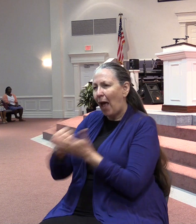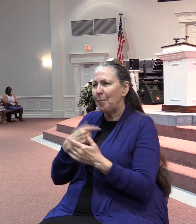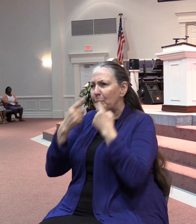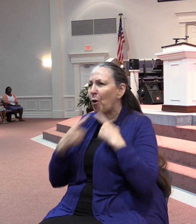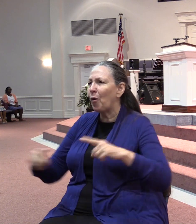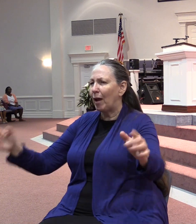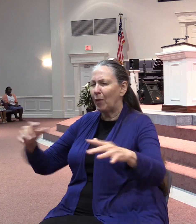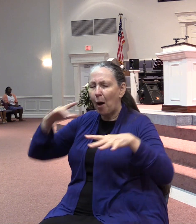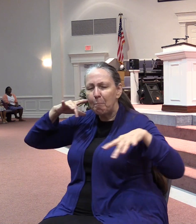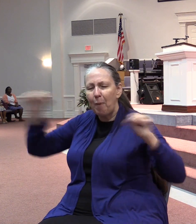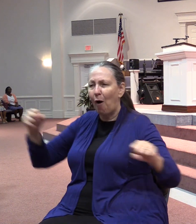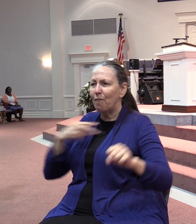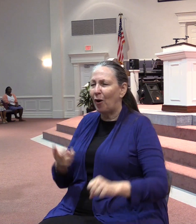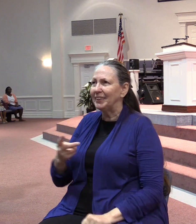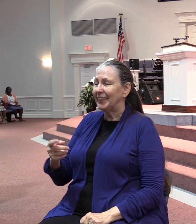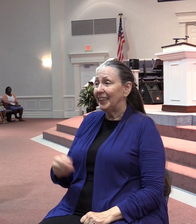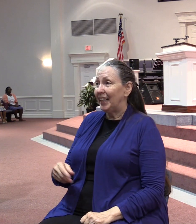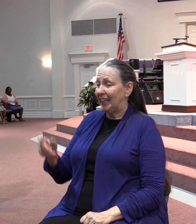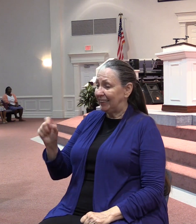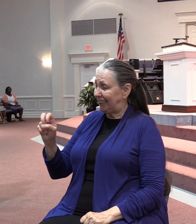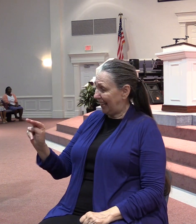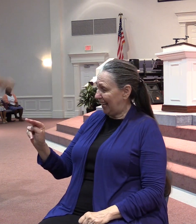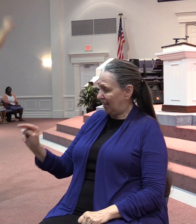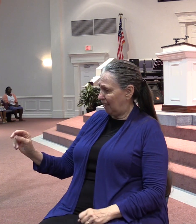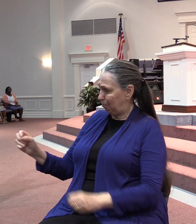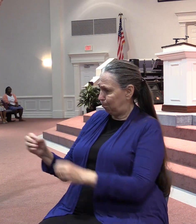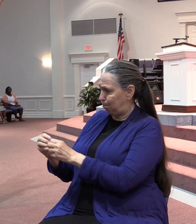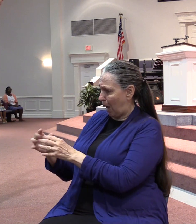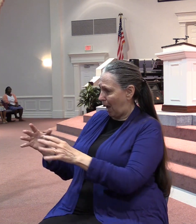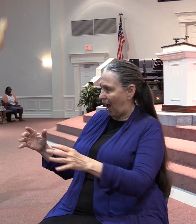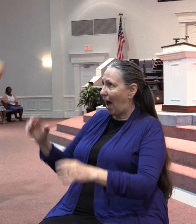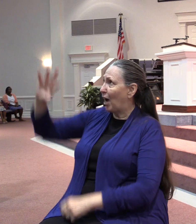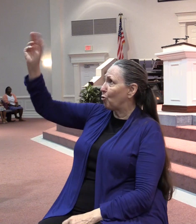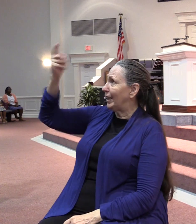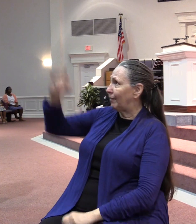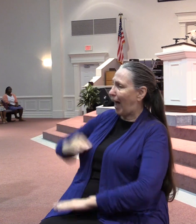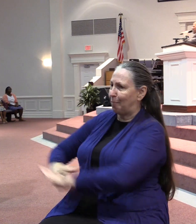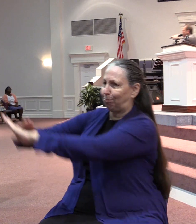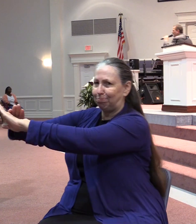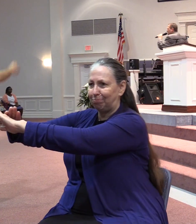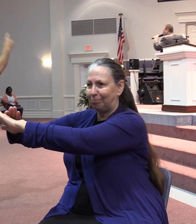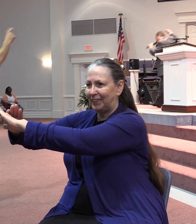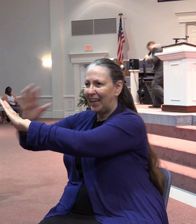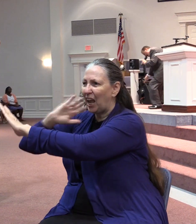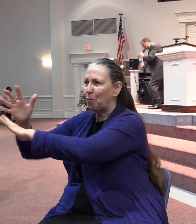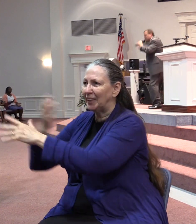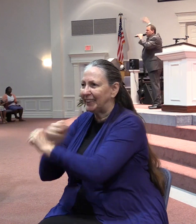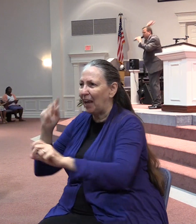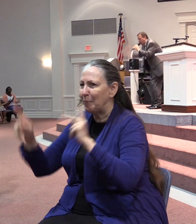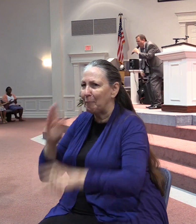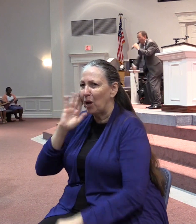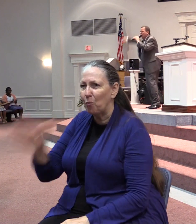with a loud voice that where sin abounds, the grace of God does